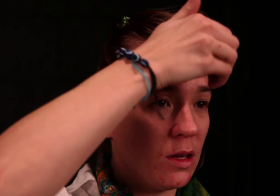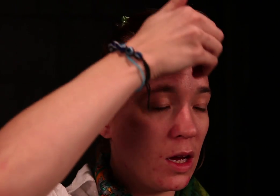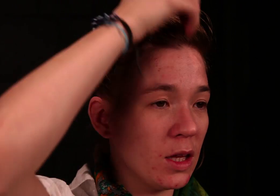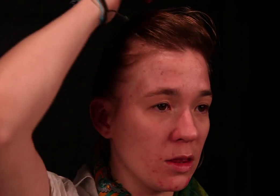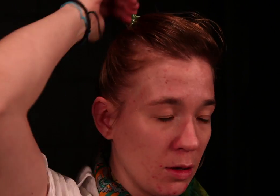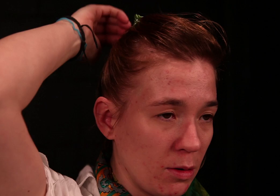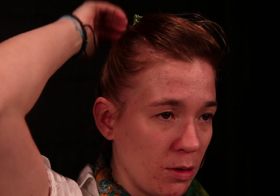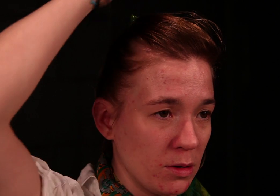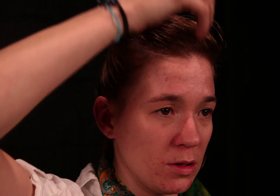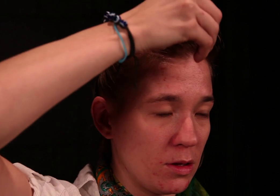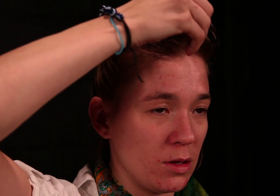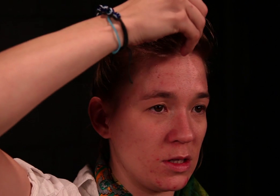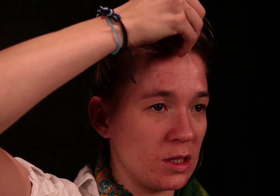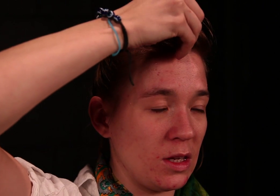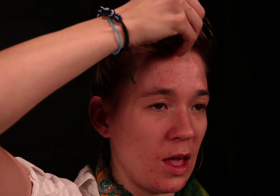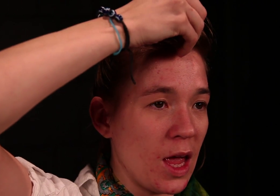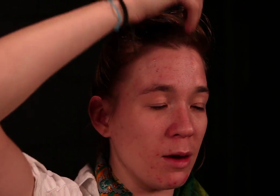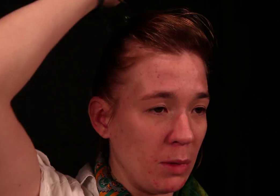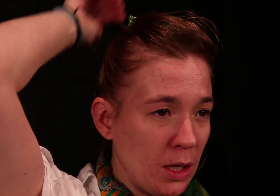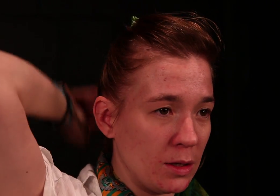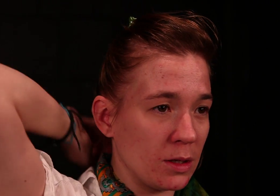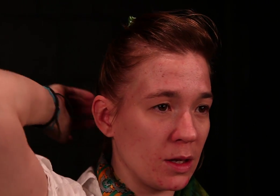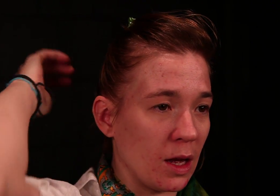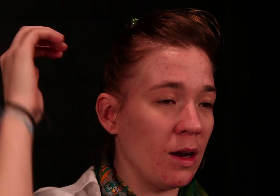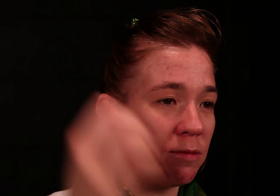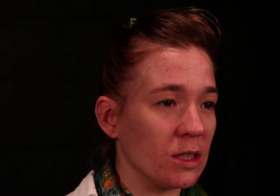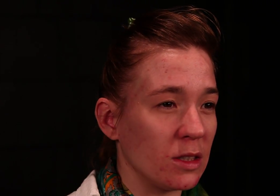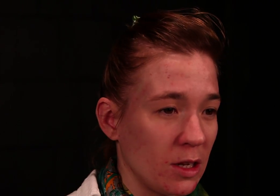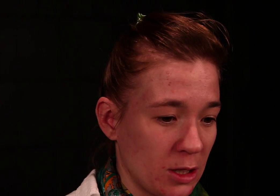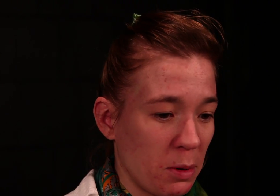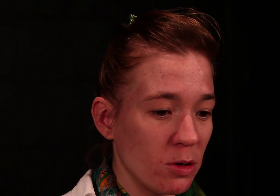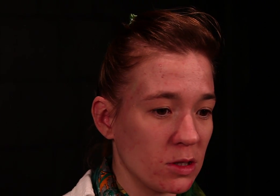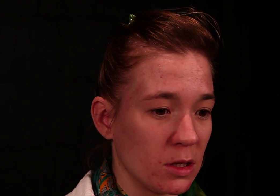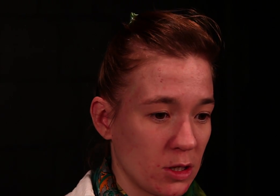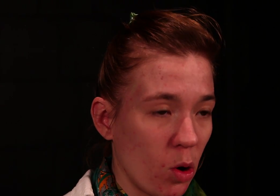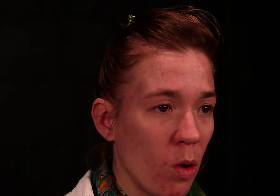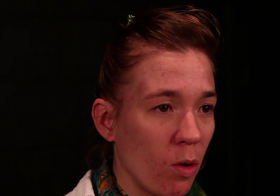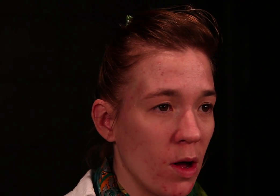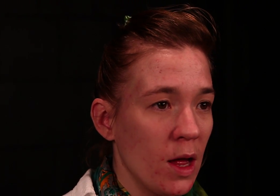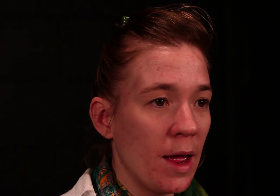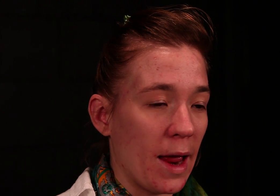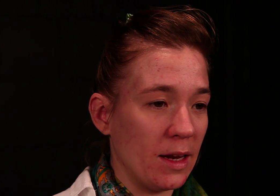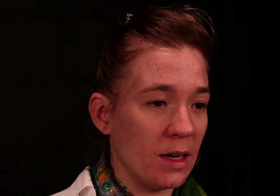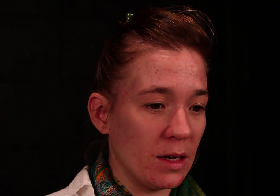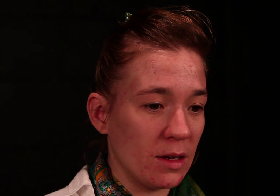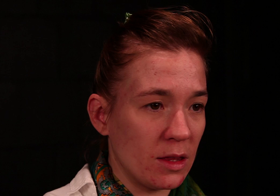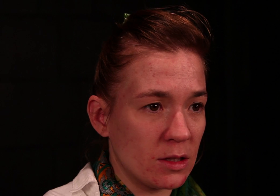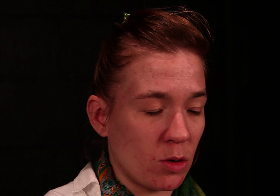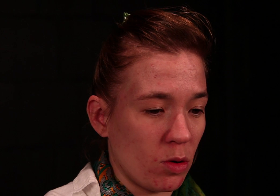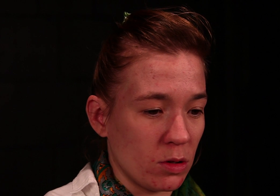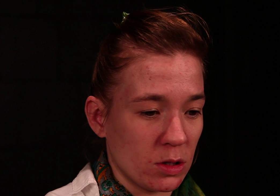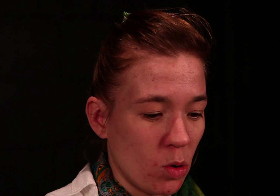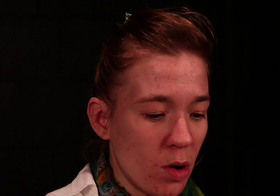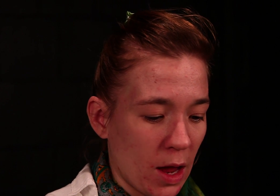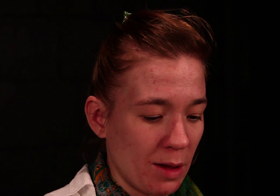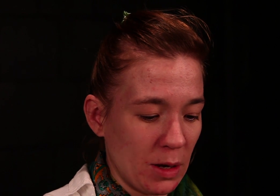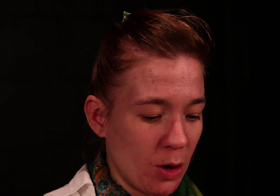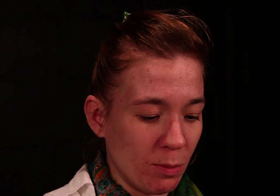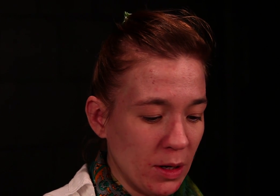cut the head meat enough to expose the skull, and then the skull can't be no bigger